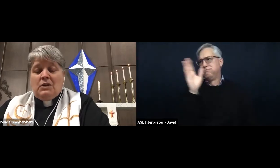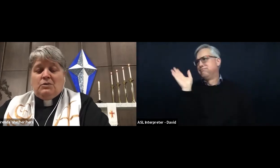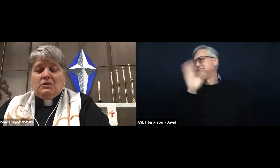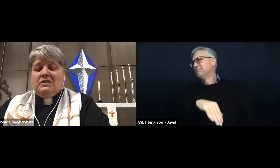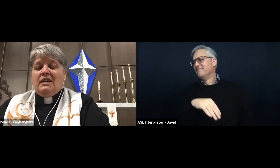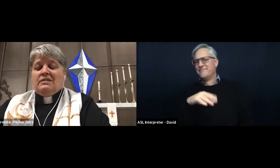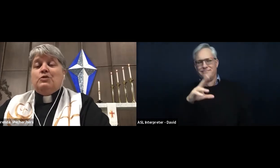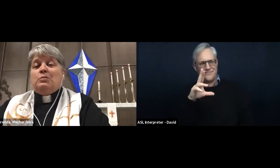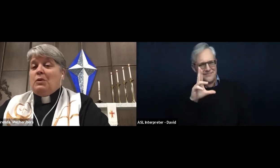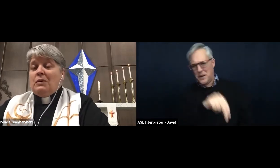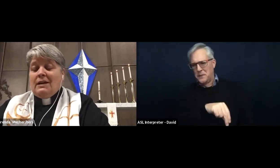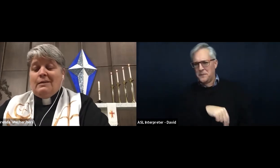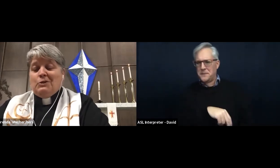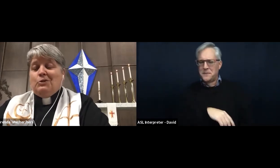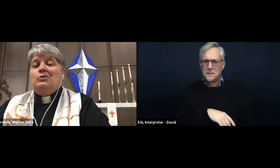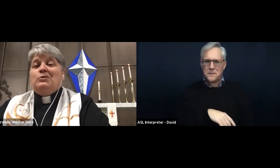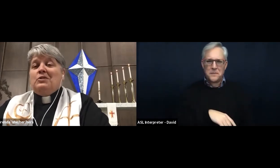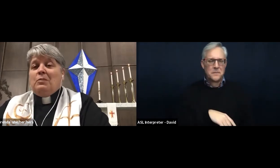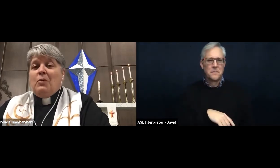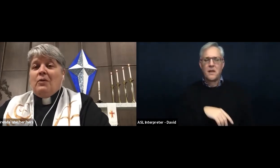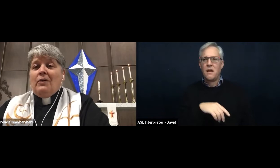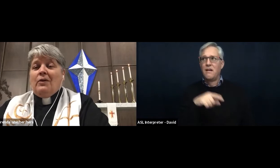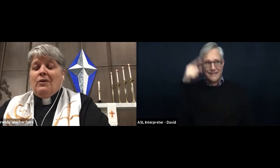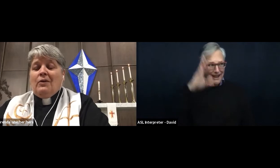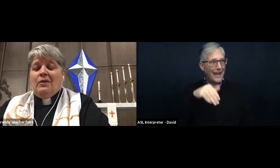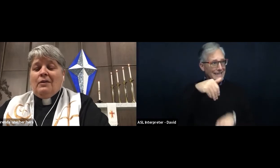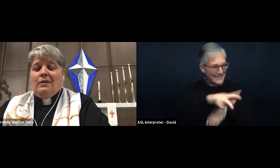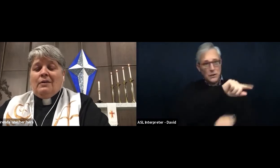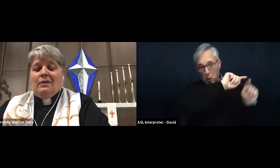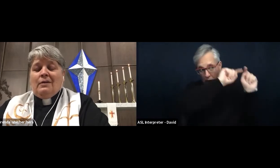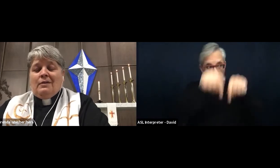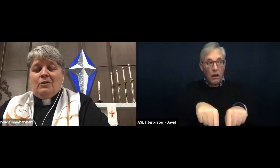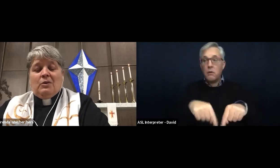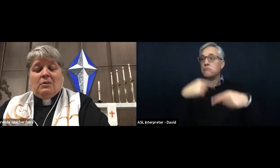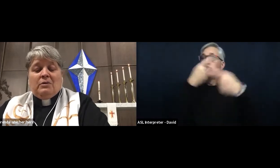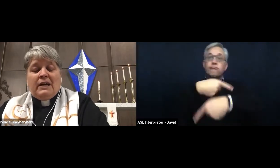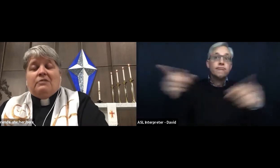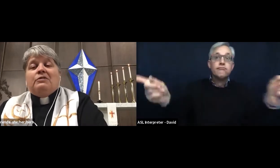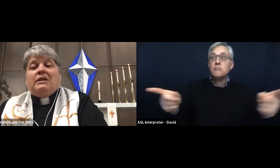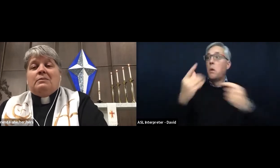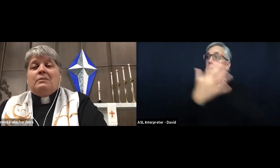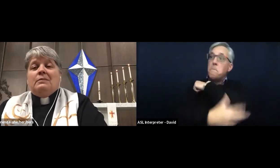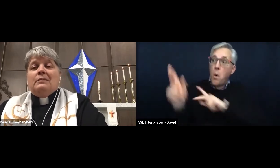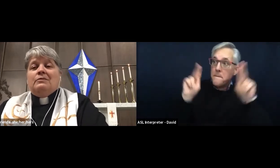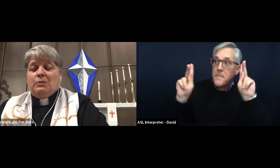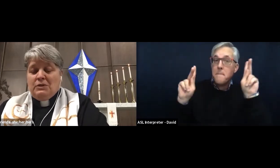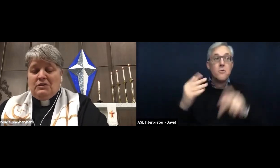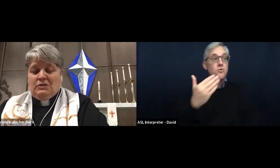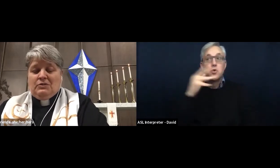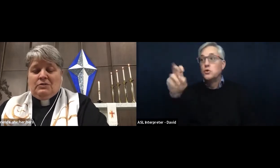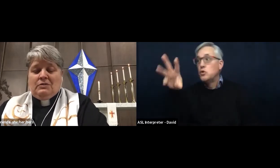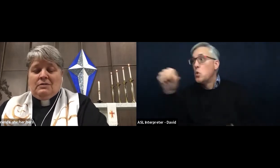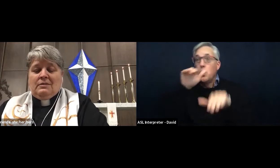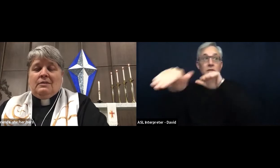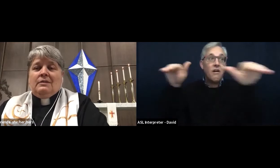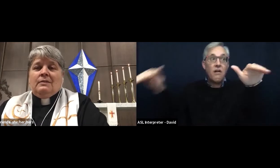Not the one who was sent to proclaim good news to the poor or provide freedom for the